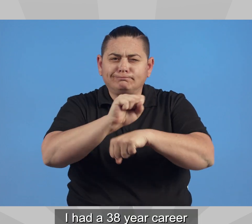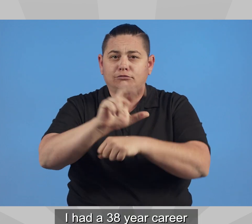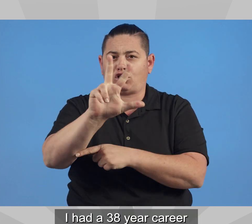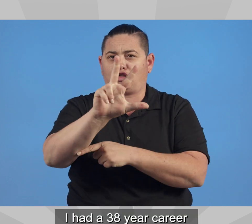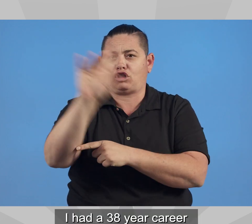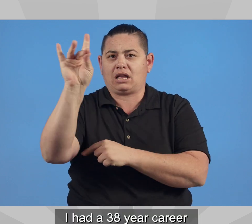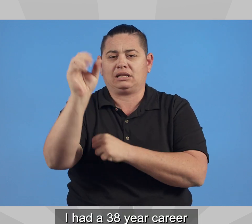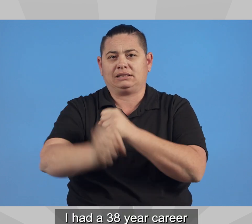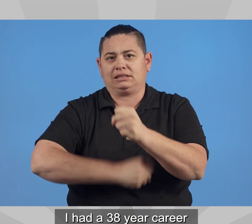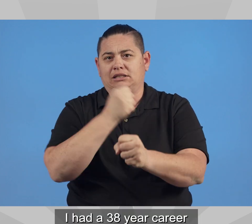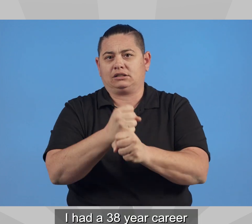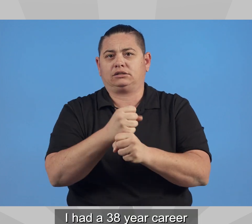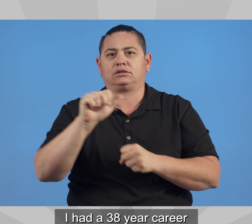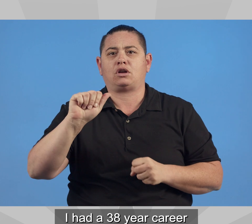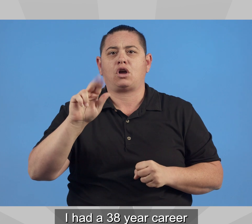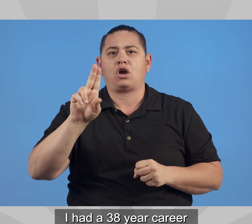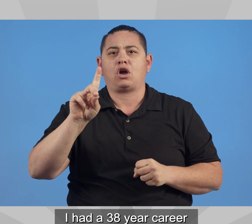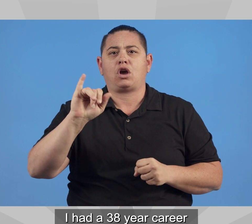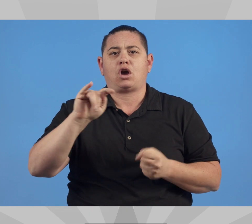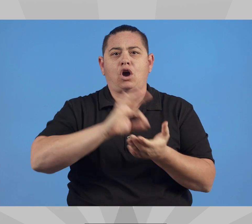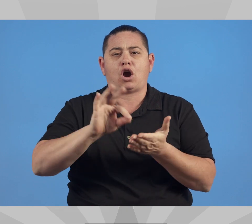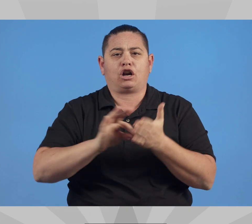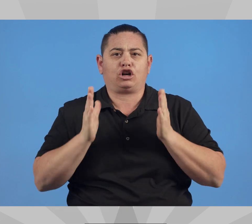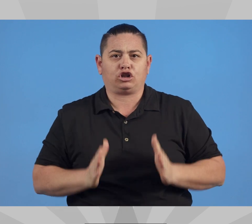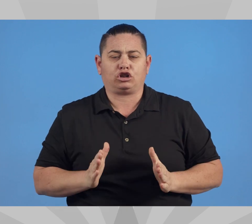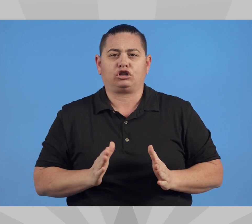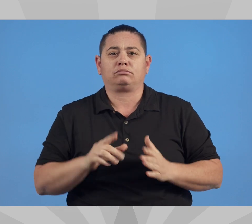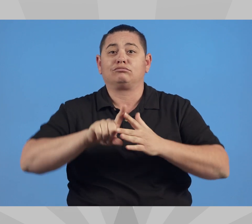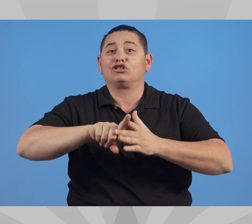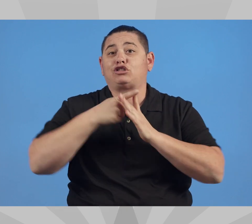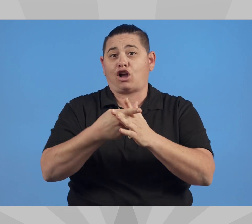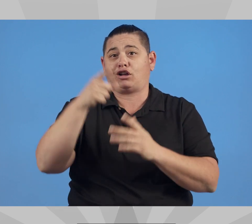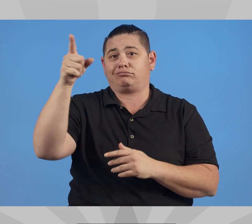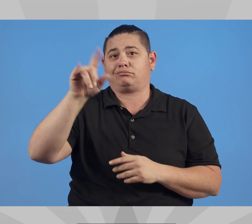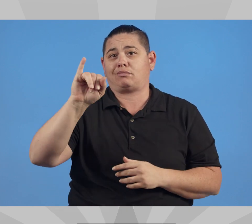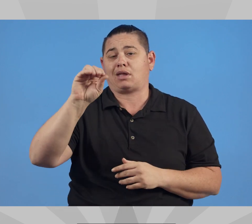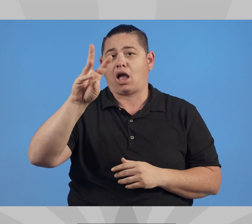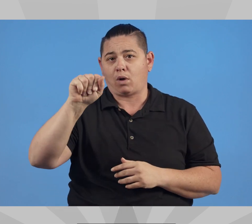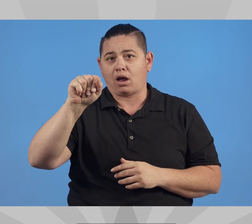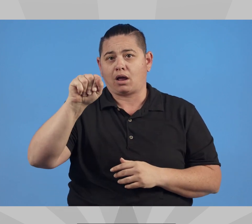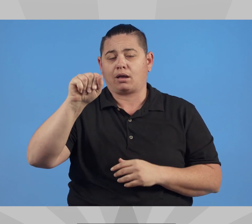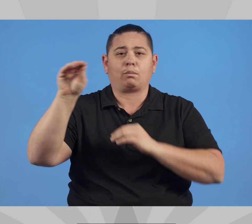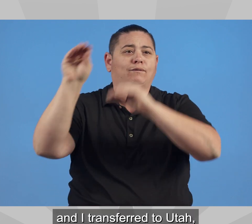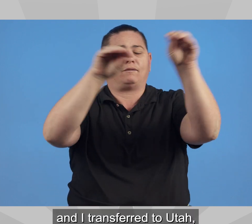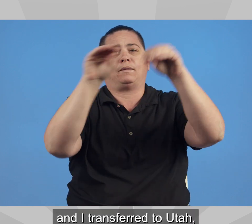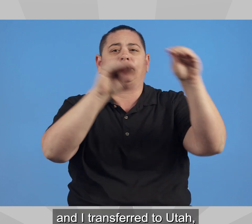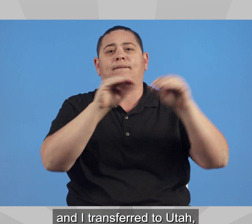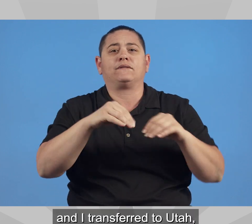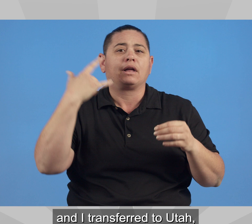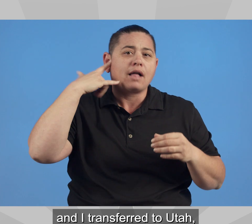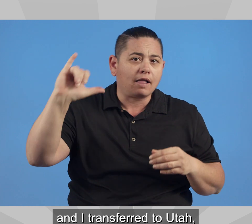I had a 38-year career in the insurance industry as an auditor. It started in Iowa and